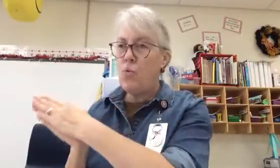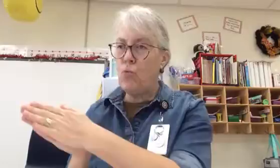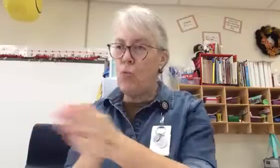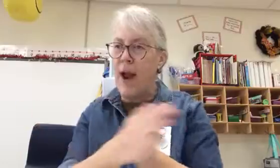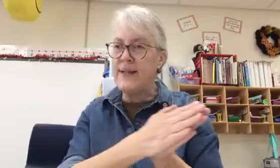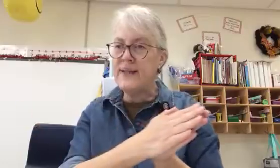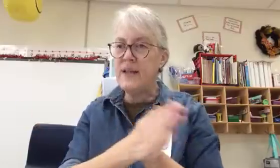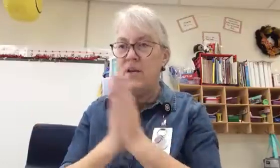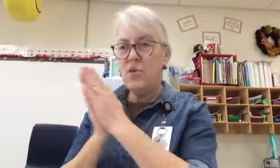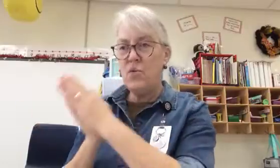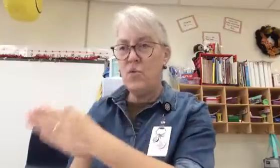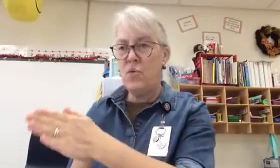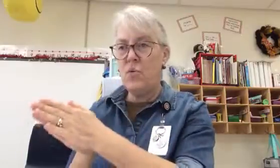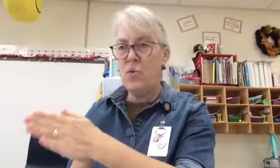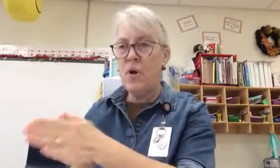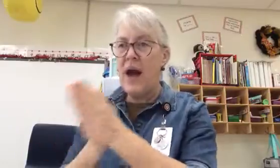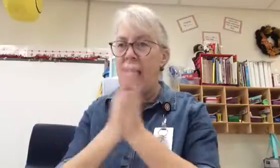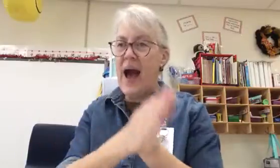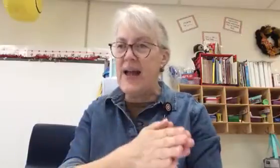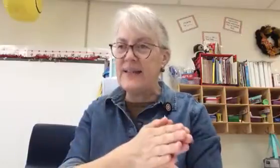Right, r, ite.